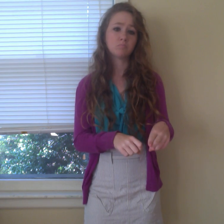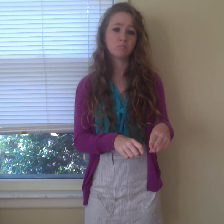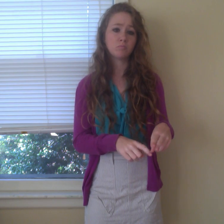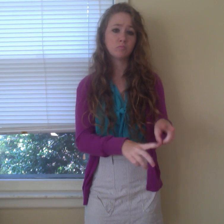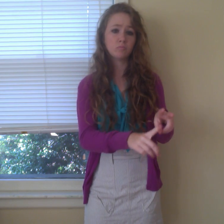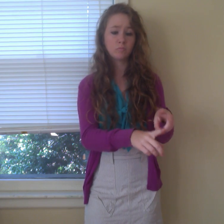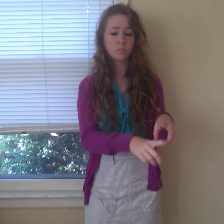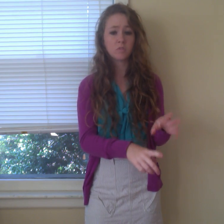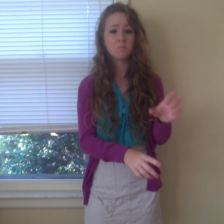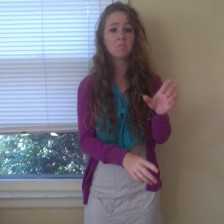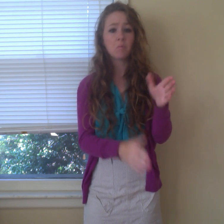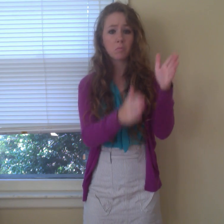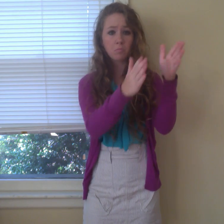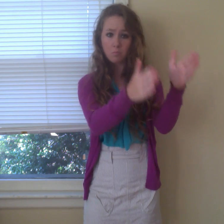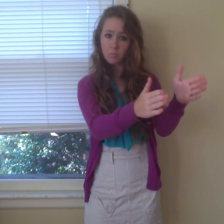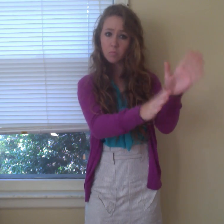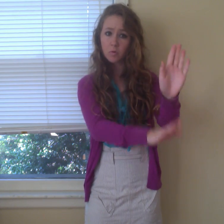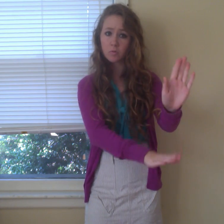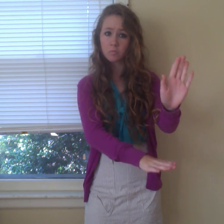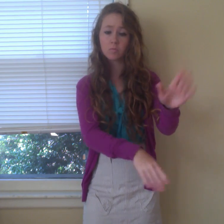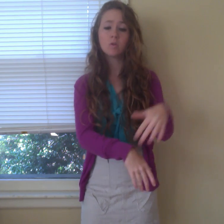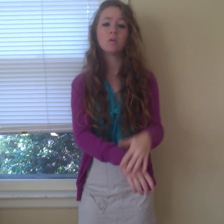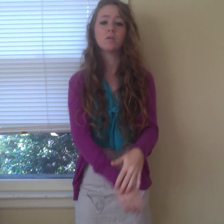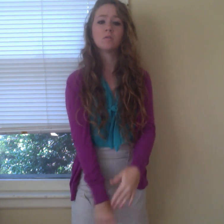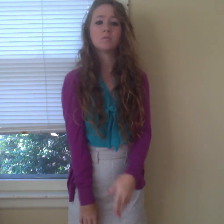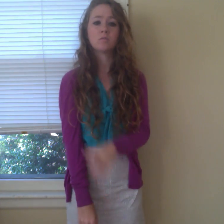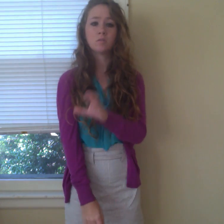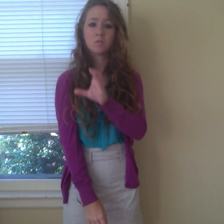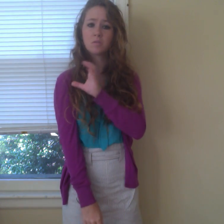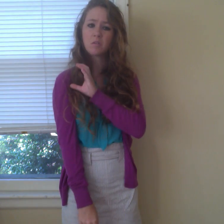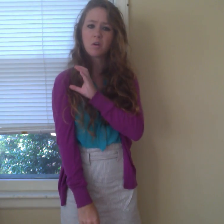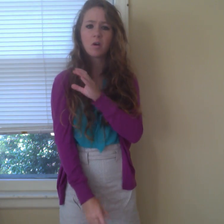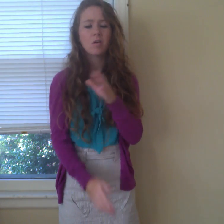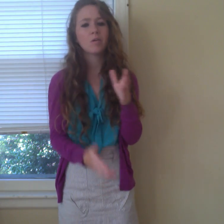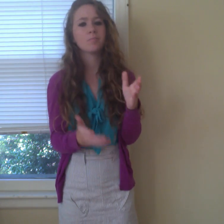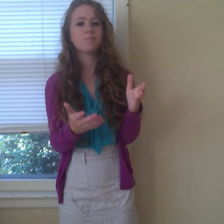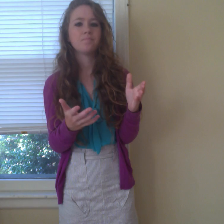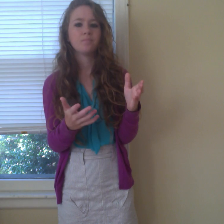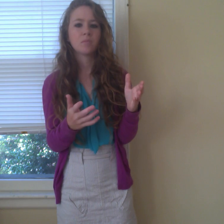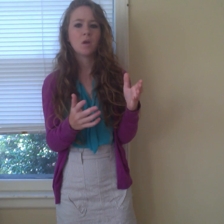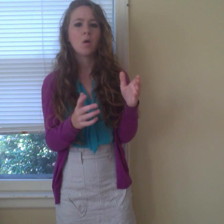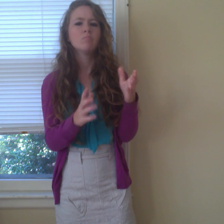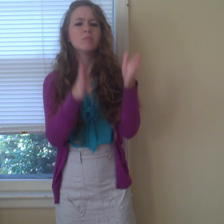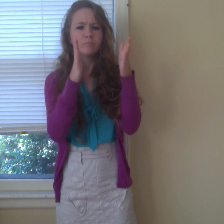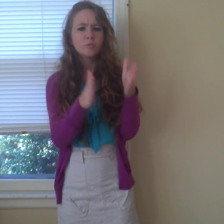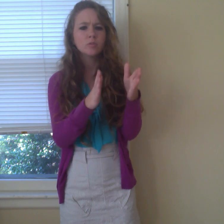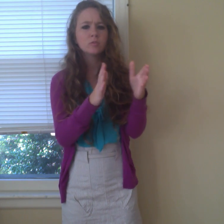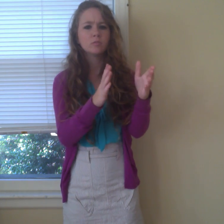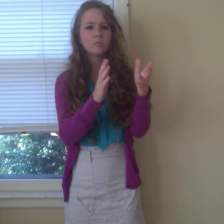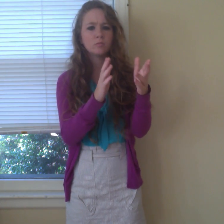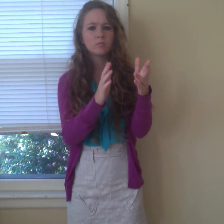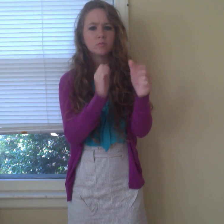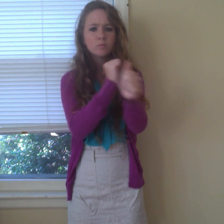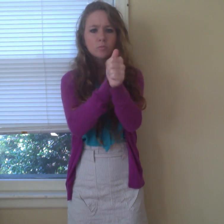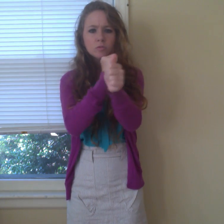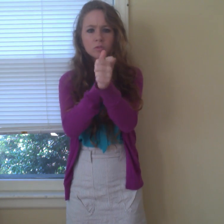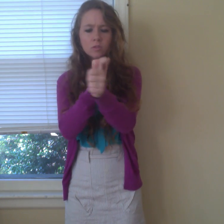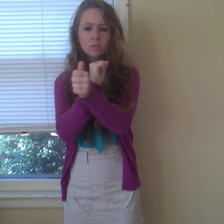was in place, the people were freer. They could leave their property, work in the fields, and so on. In short, the proper amount of